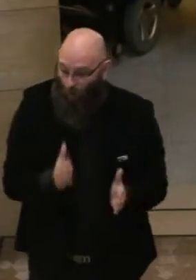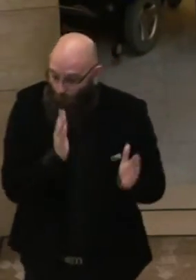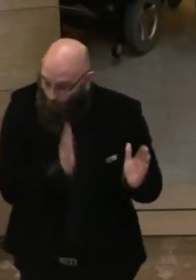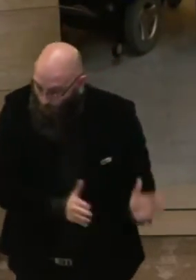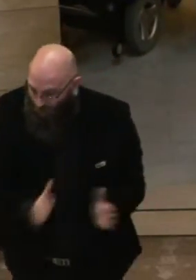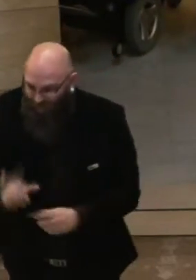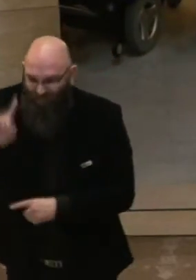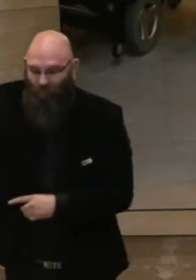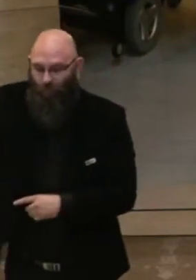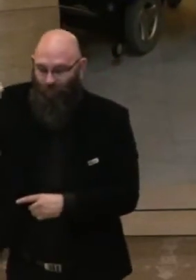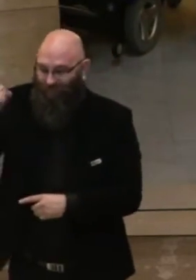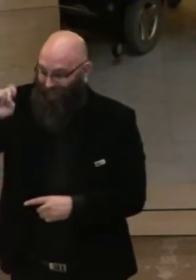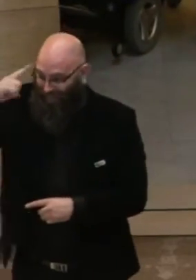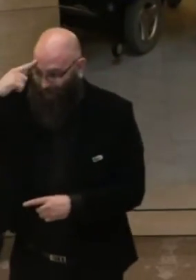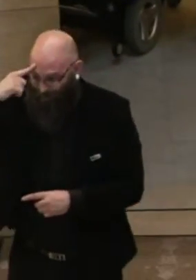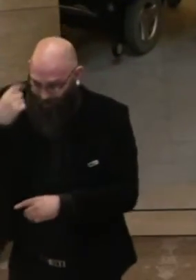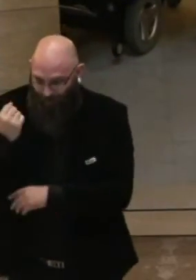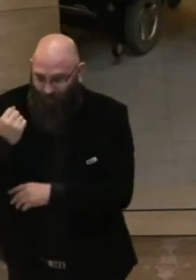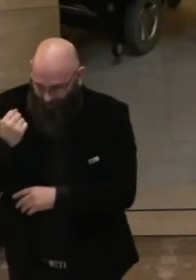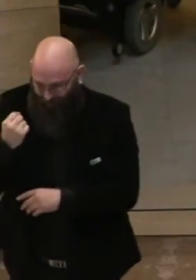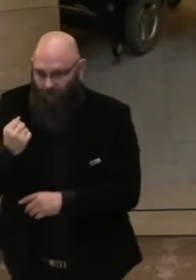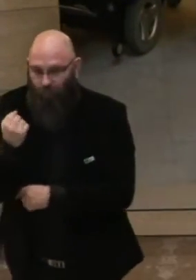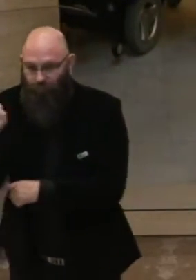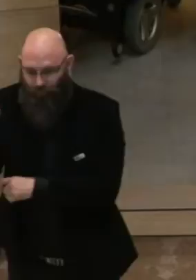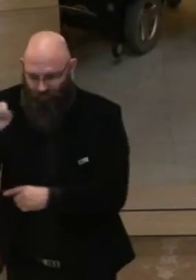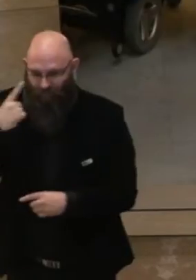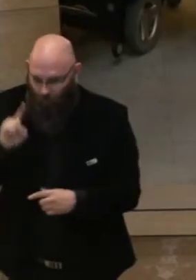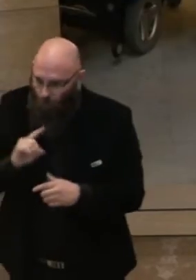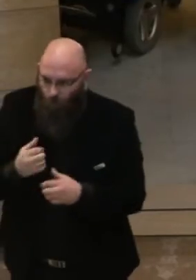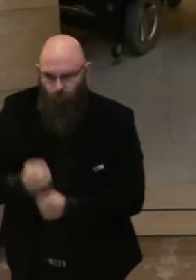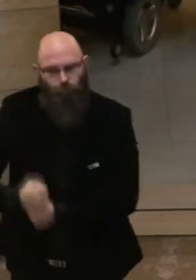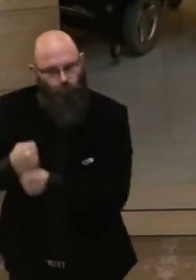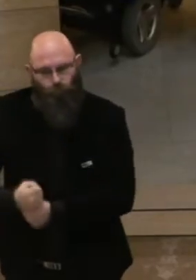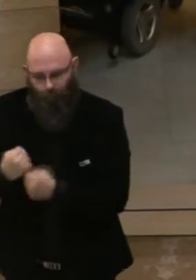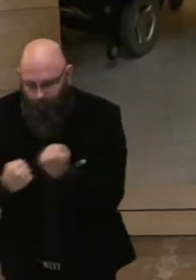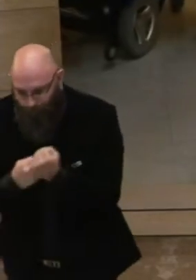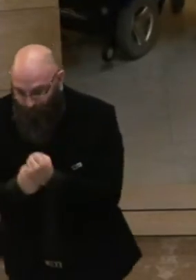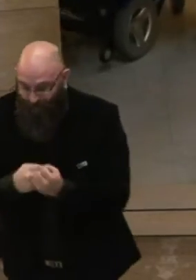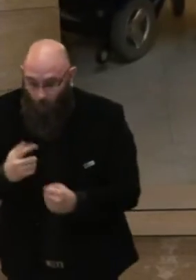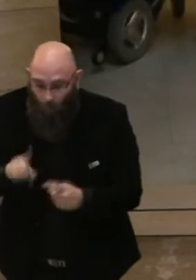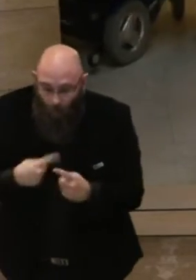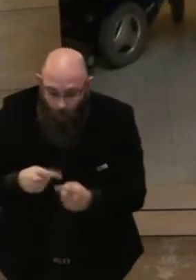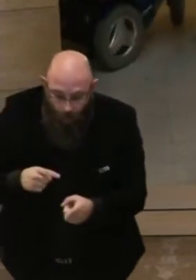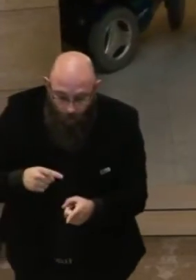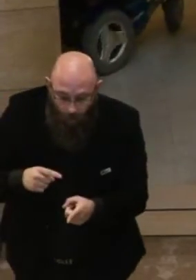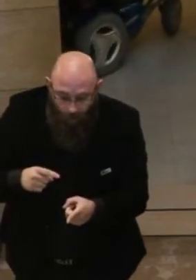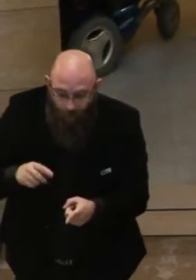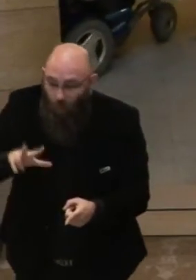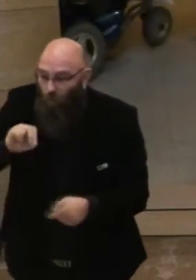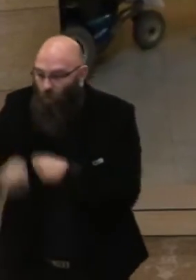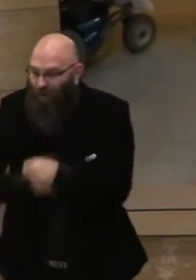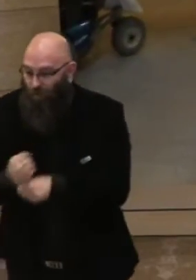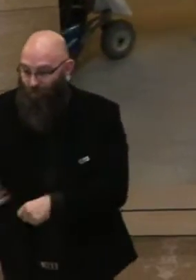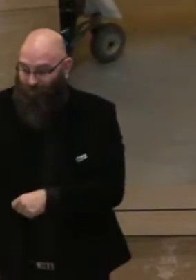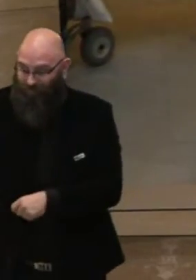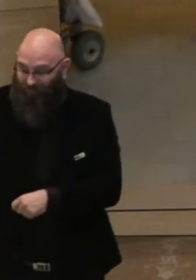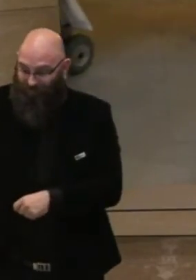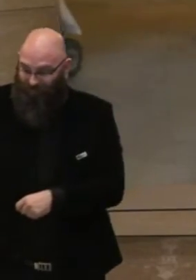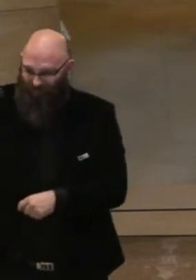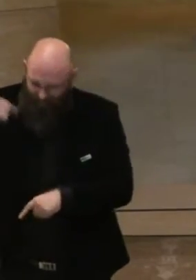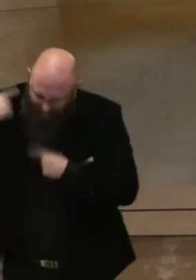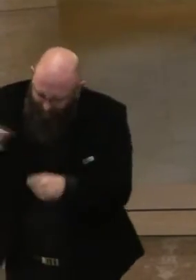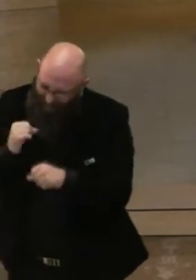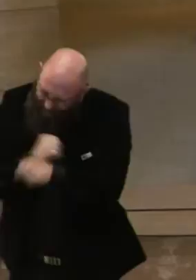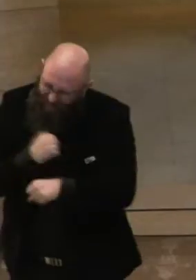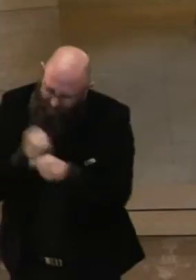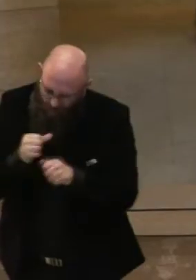1987, 30 years ago. 30 years ago, you're standing on his